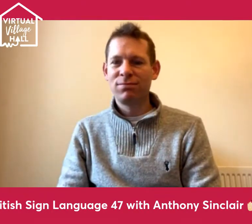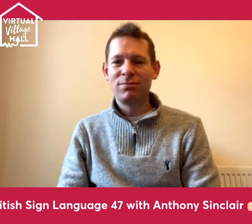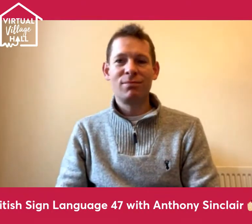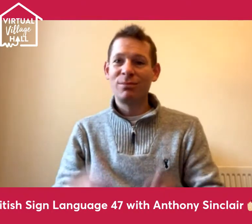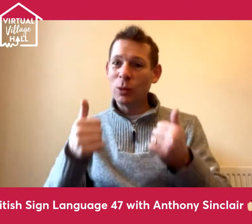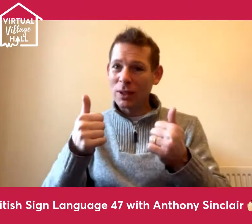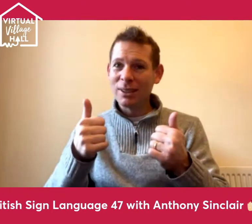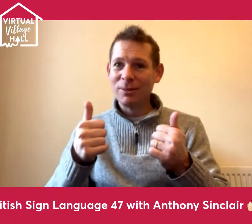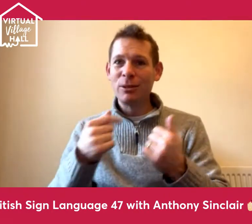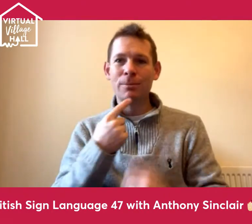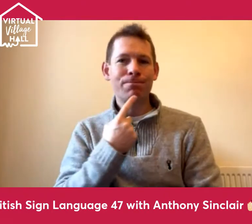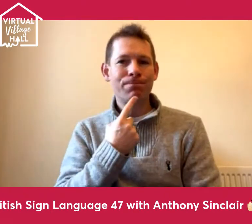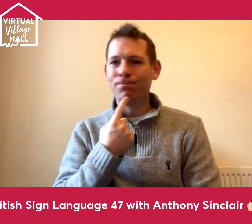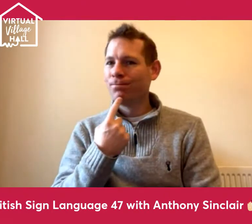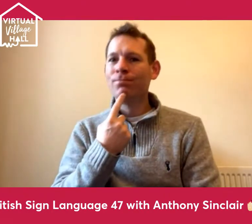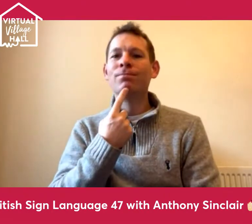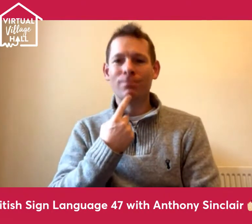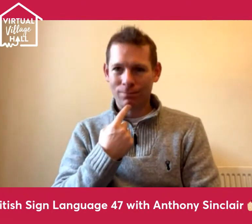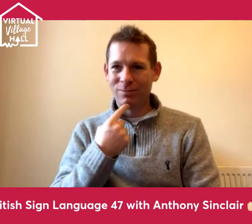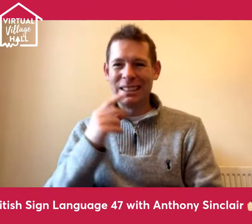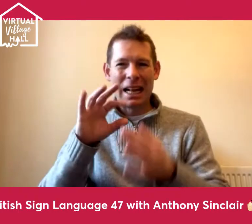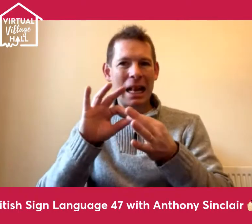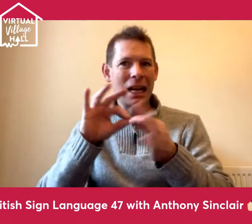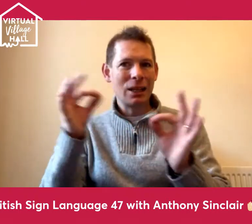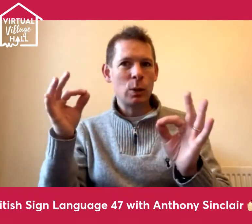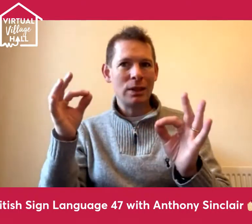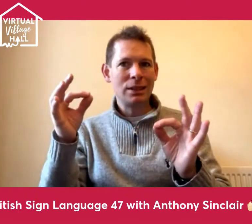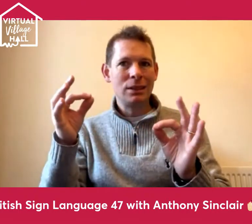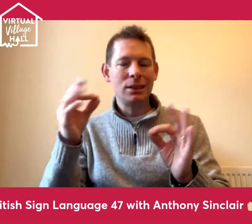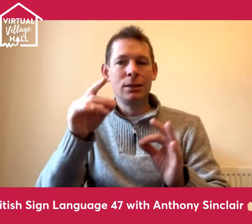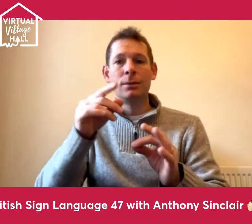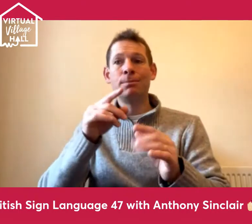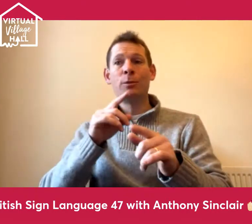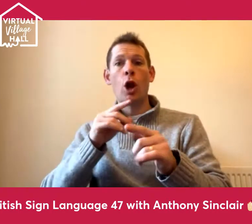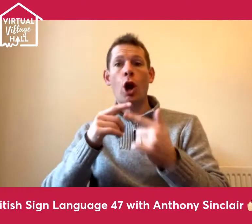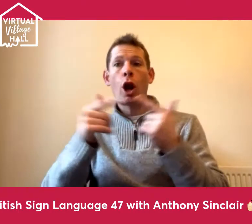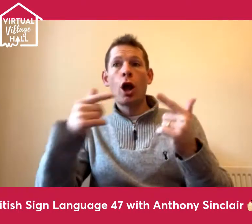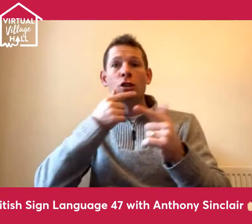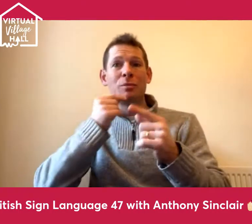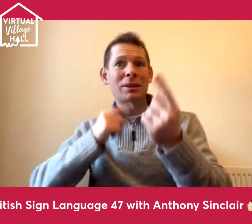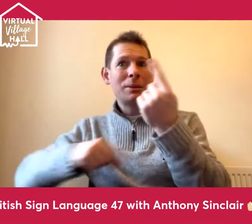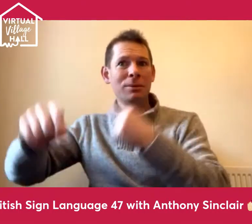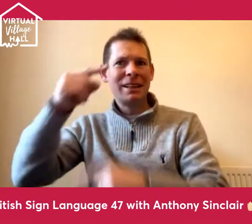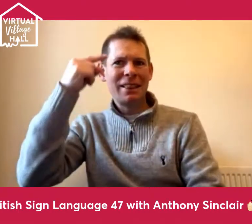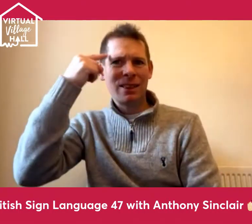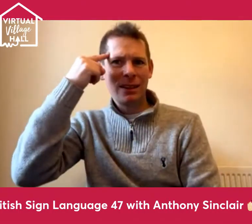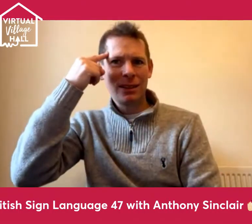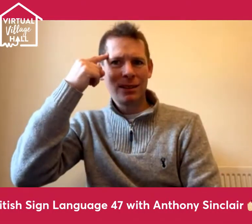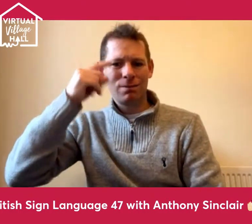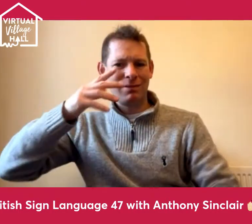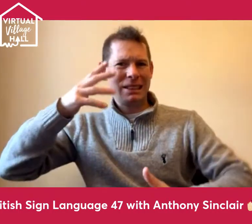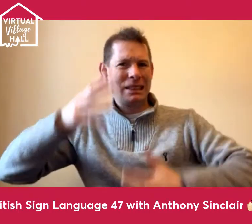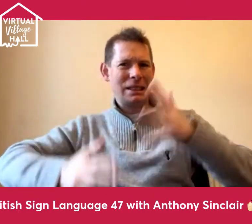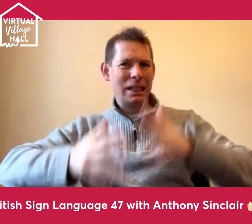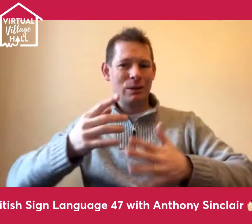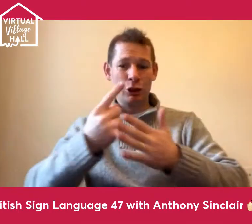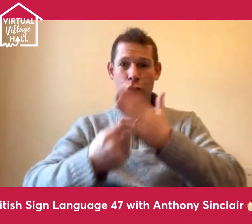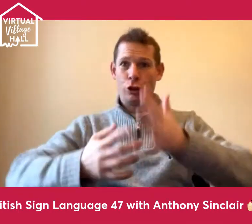or reject something. Okay, so hopefully you can see the difference. That's part of the language, the head nod as well. Some people, as I've said